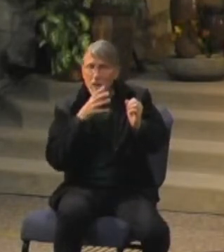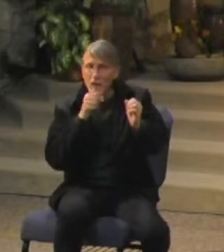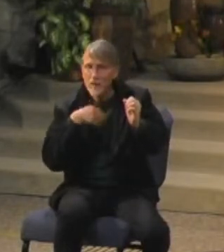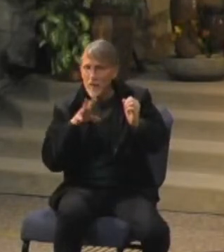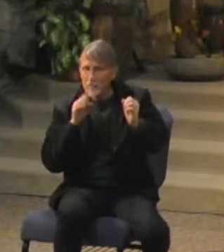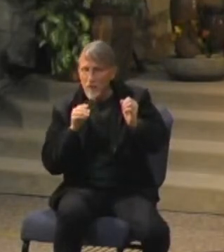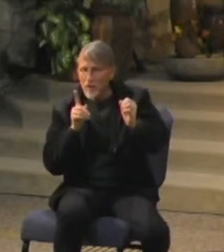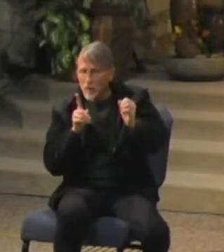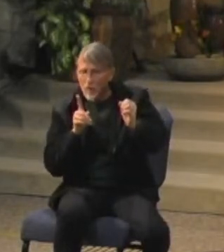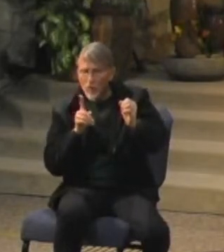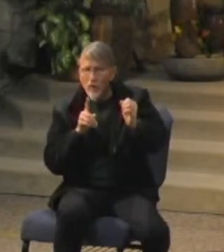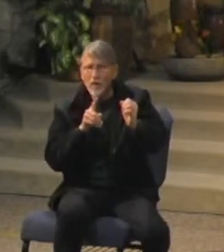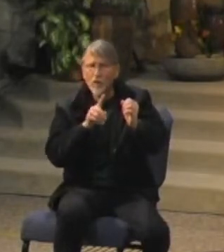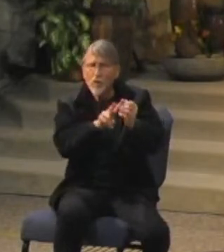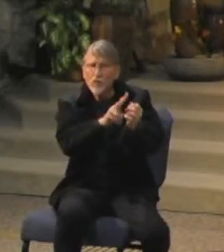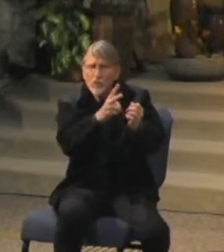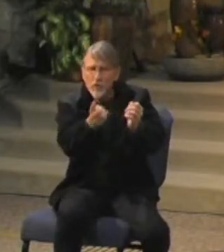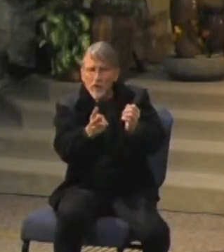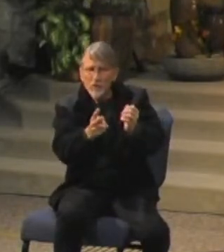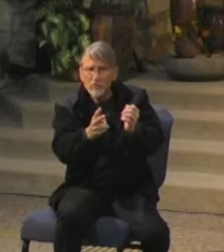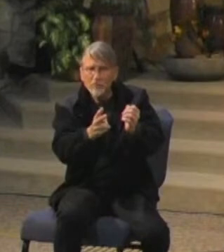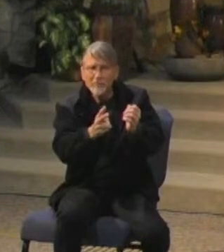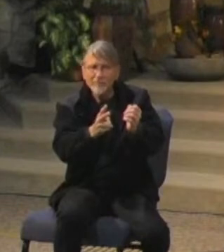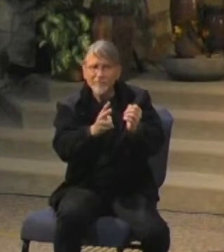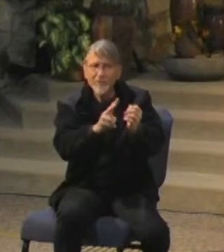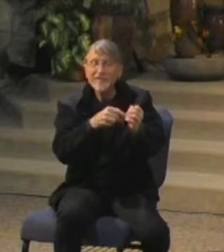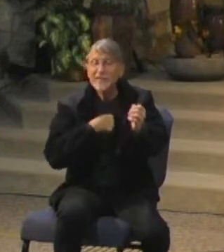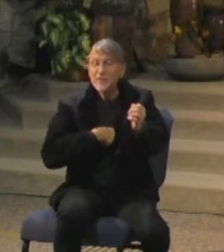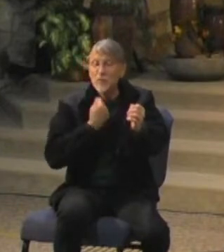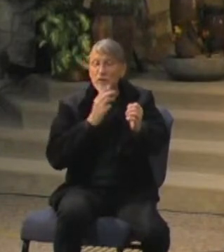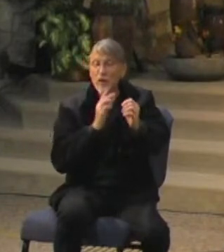principles to translating their own deaf language.